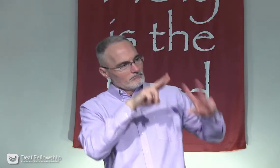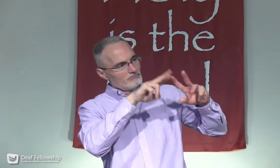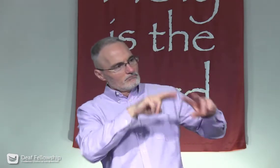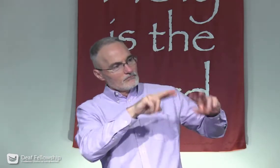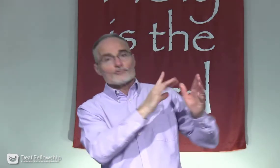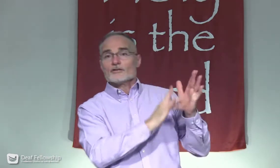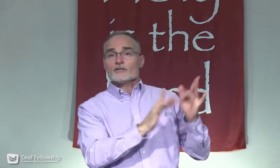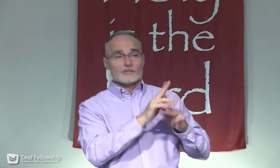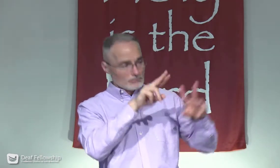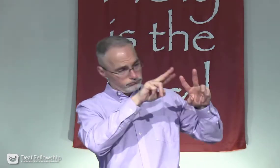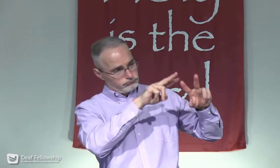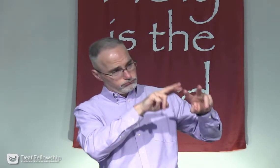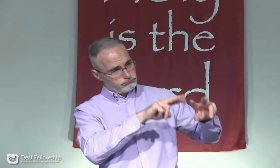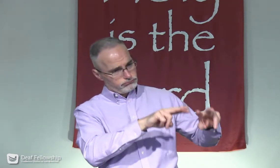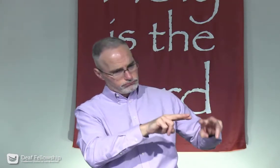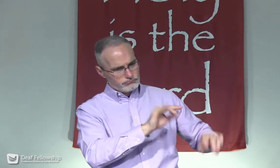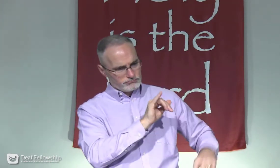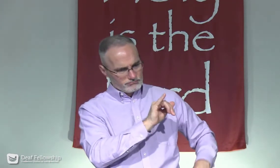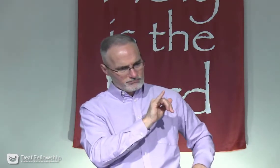He looked at Jesus